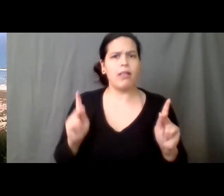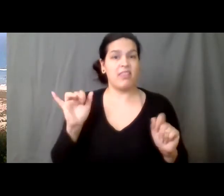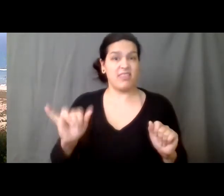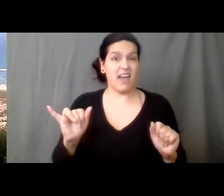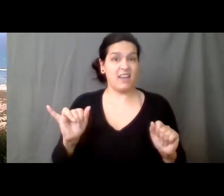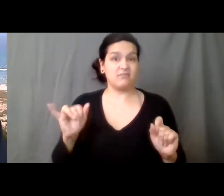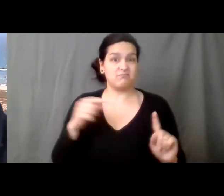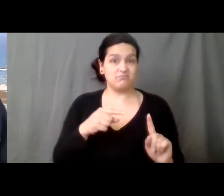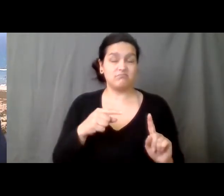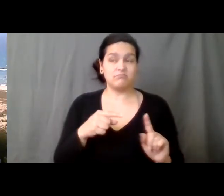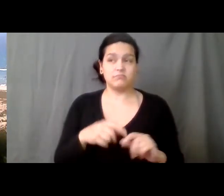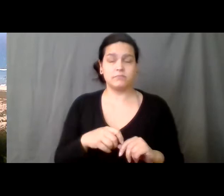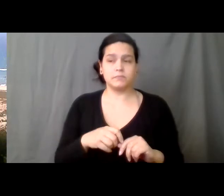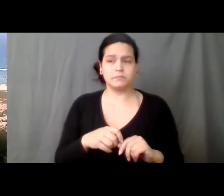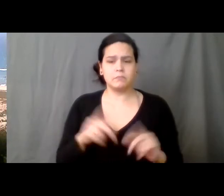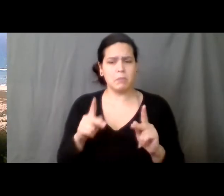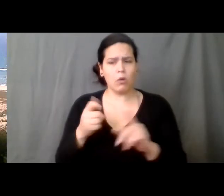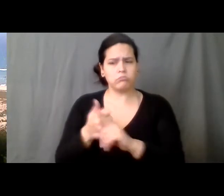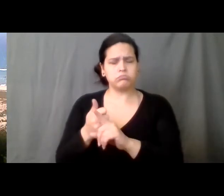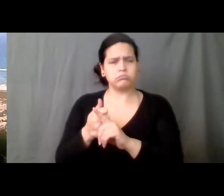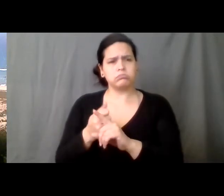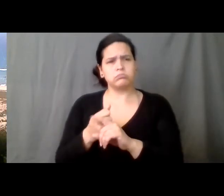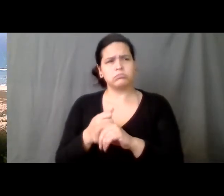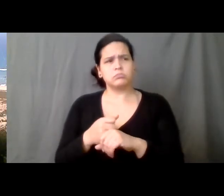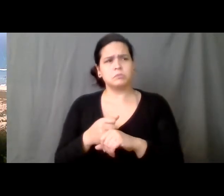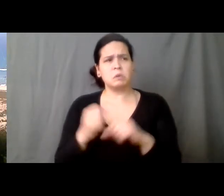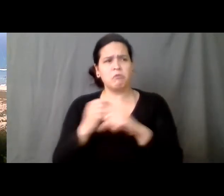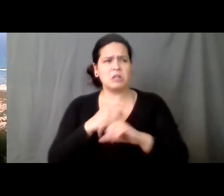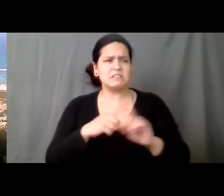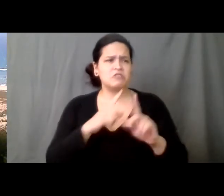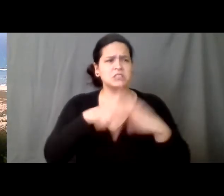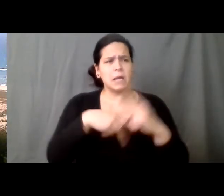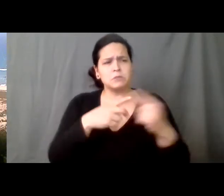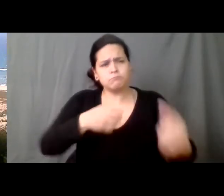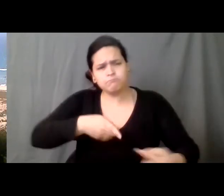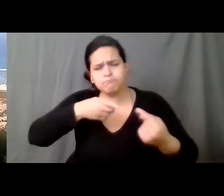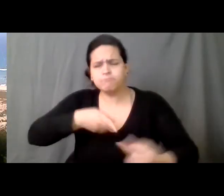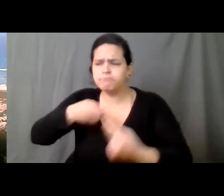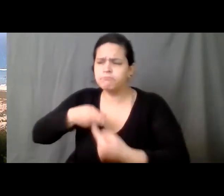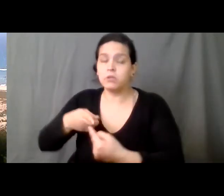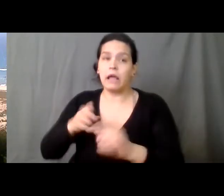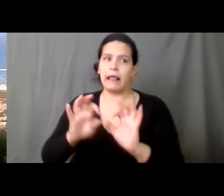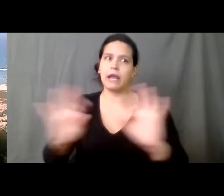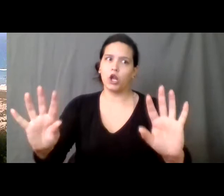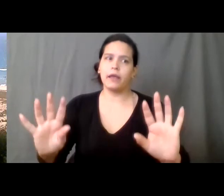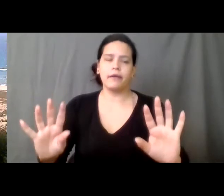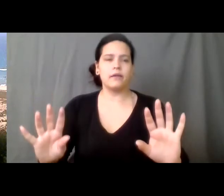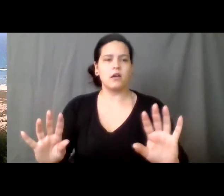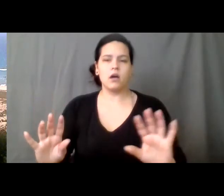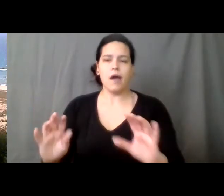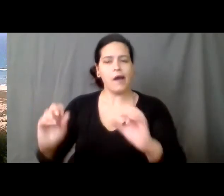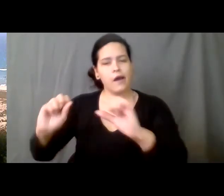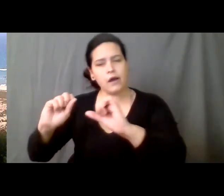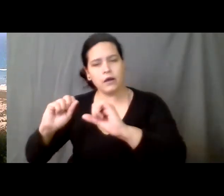know, there's people who have fought many different kinds of battles. There clearly are the combat veterans and the folks that fought those